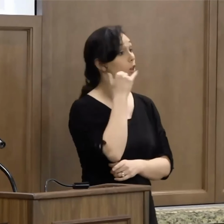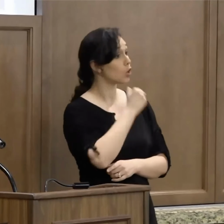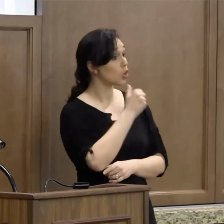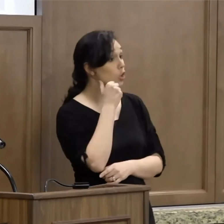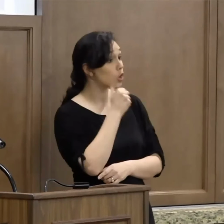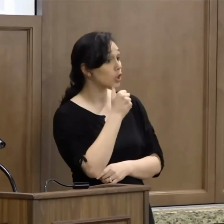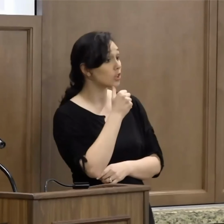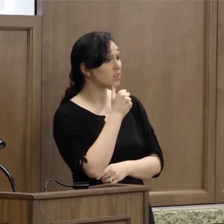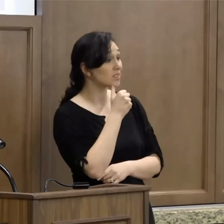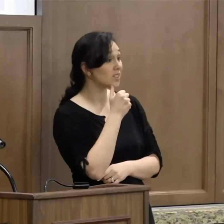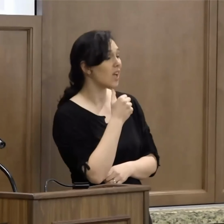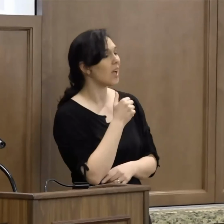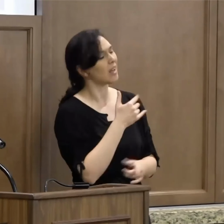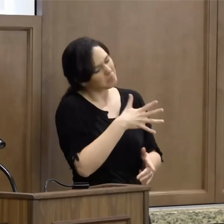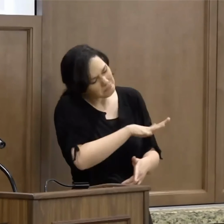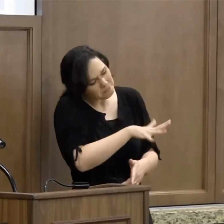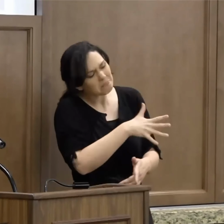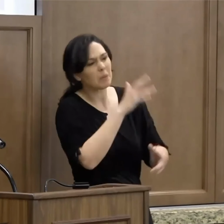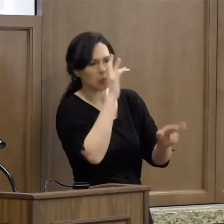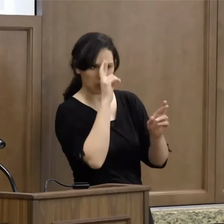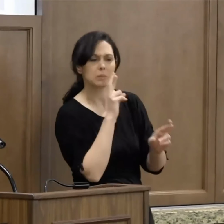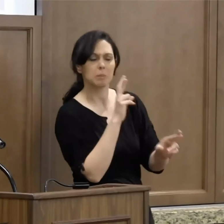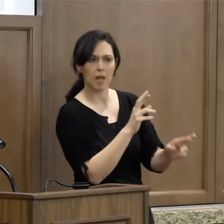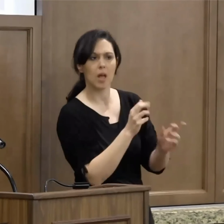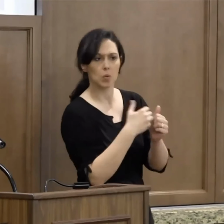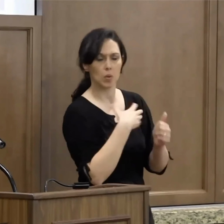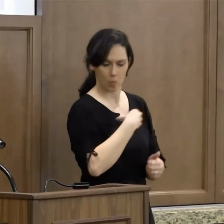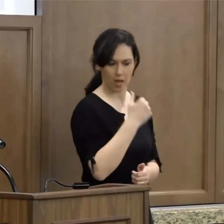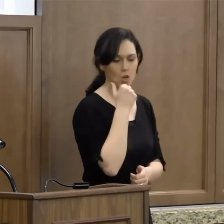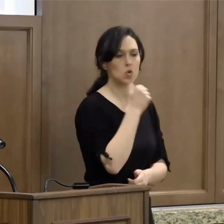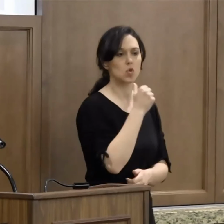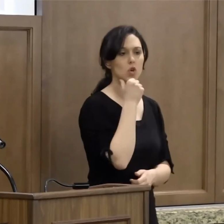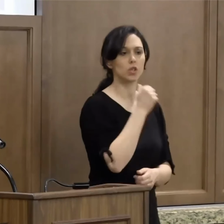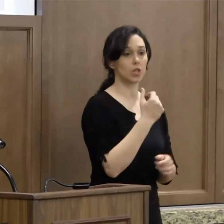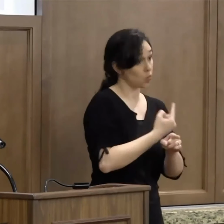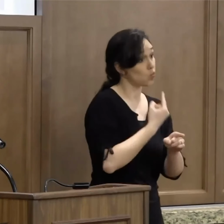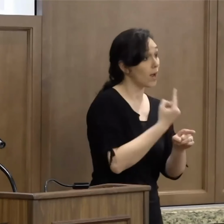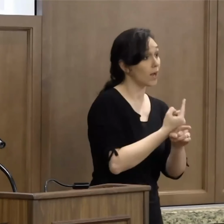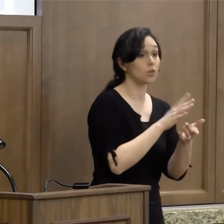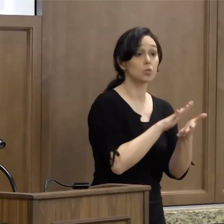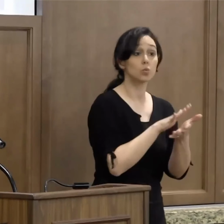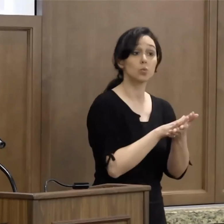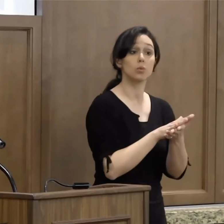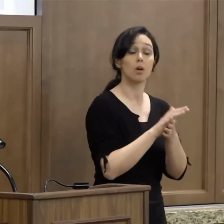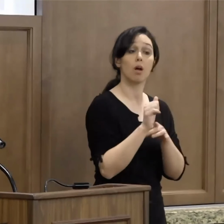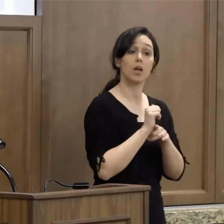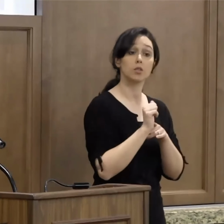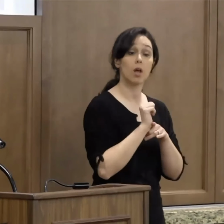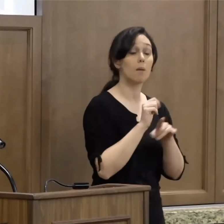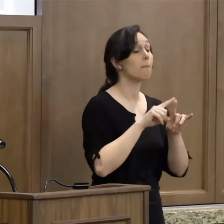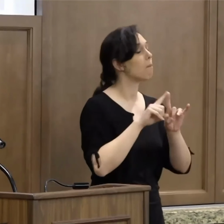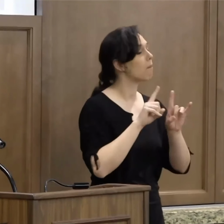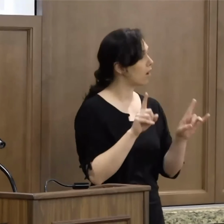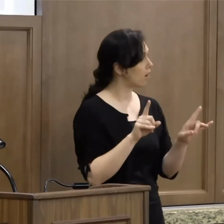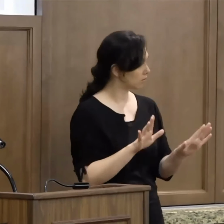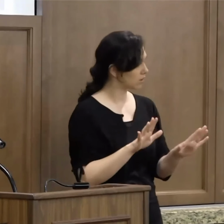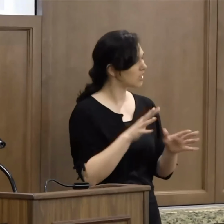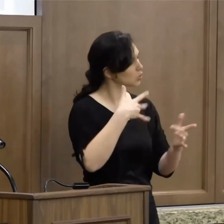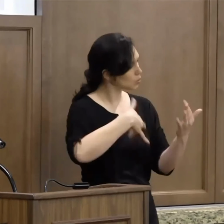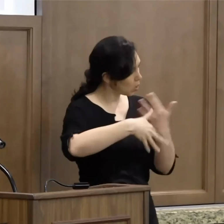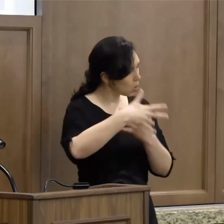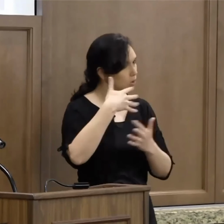treated with a fair degree of respect by the white girls in classes and in regular school exercises. But in a